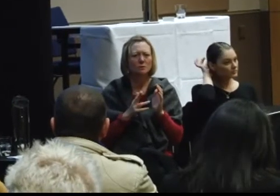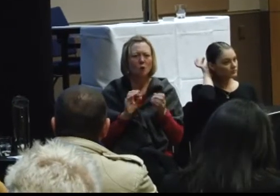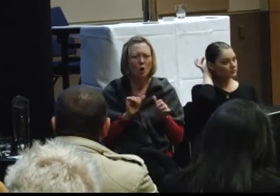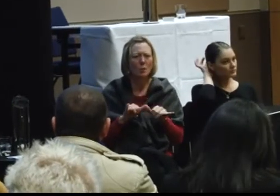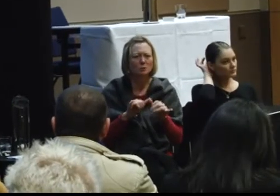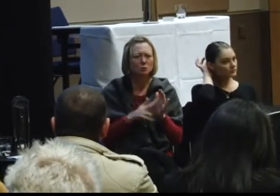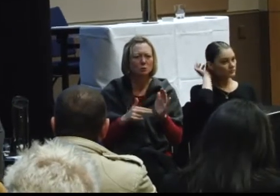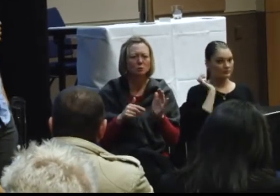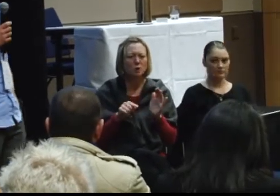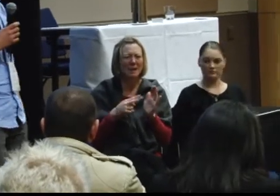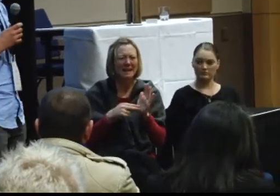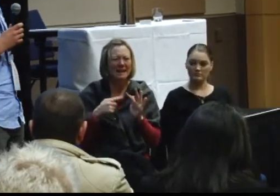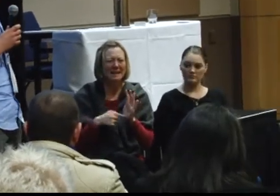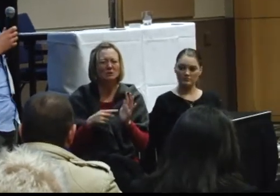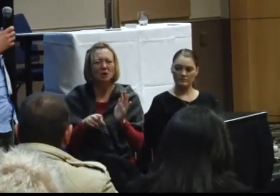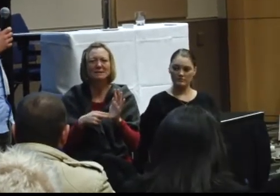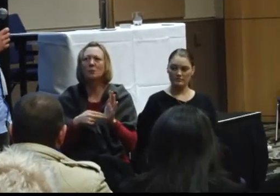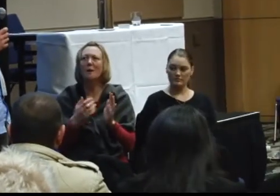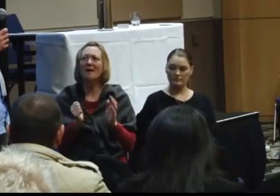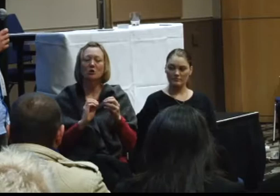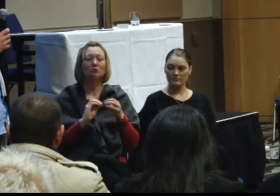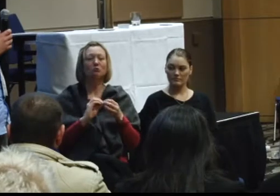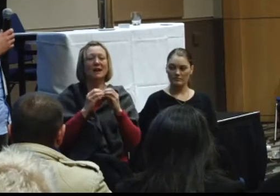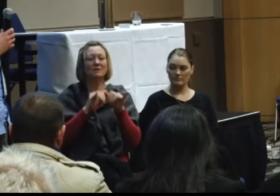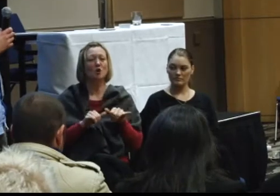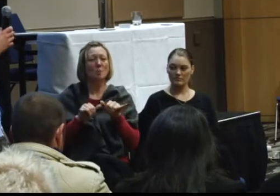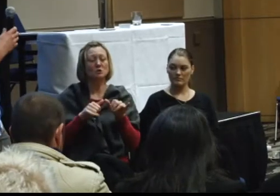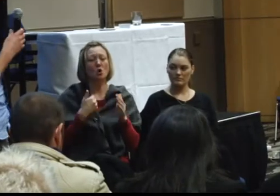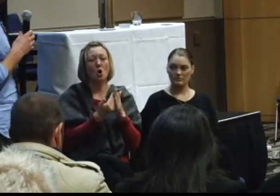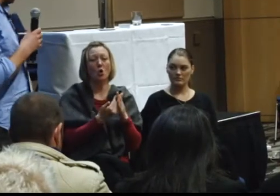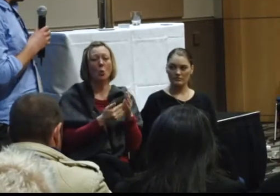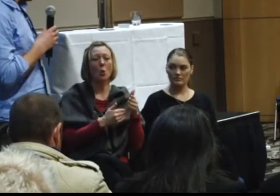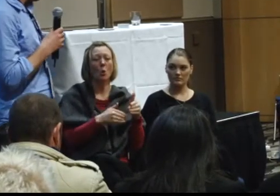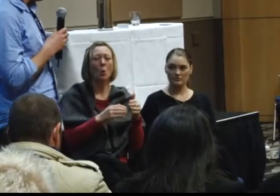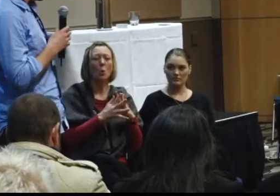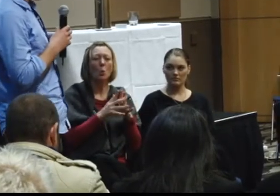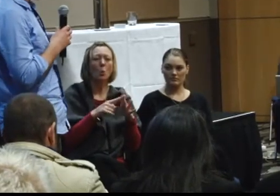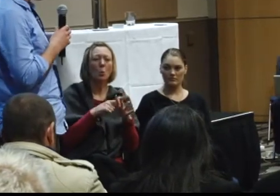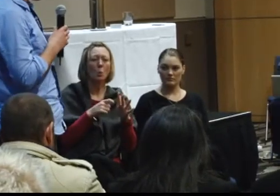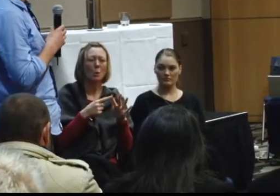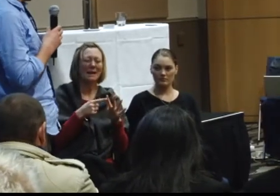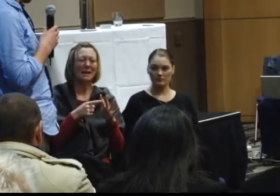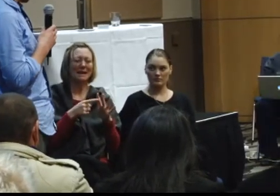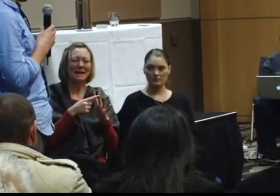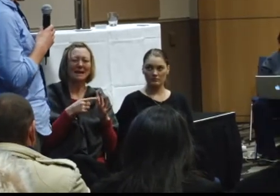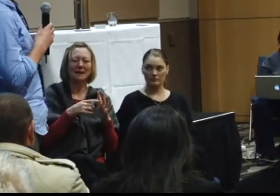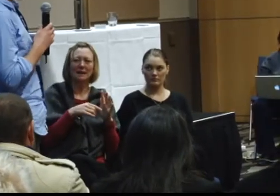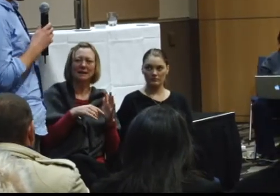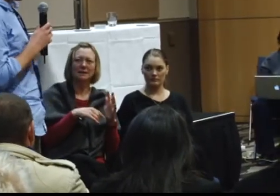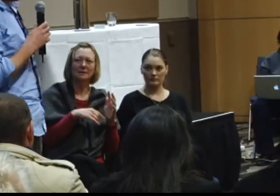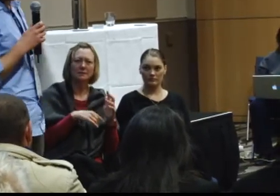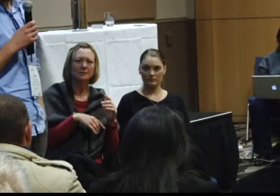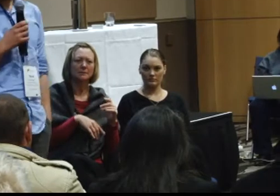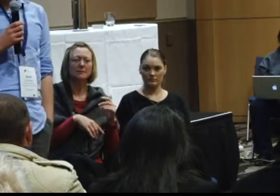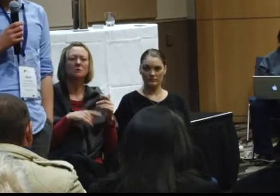Commons policies up on the site and up on Wiki Educator, so there are links at the new Creative Commons site for these policies. There's also a